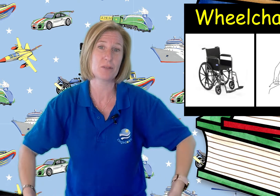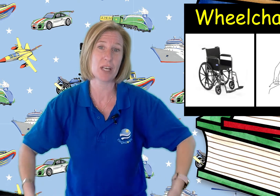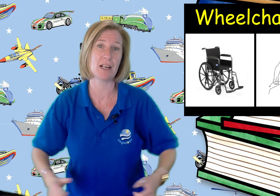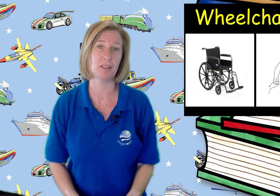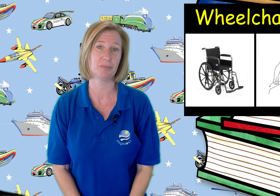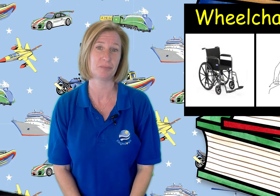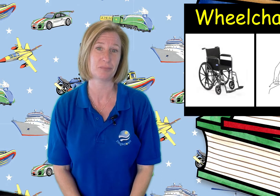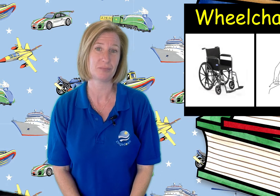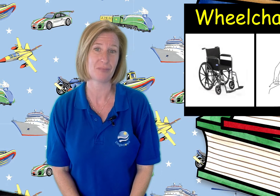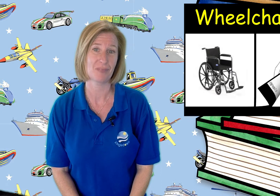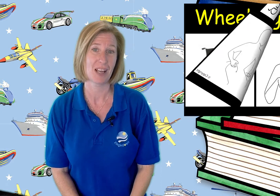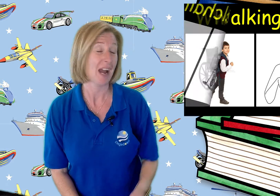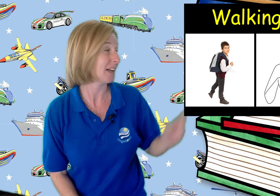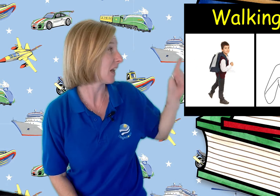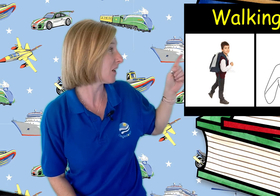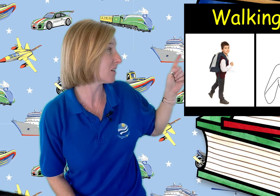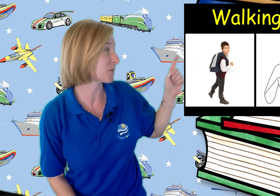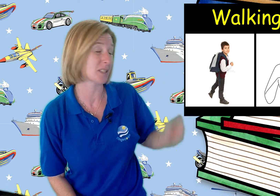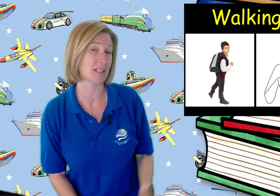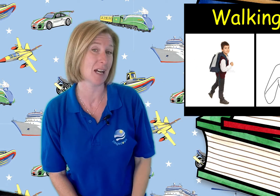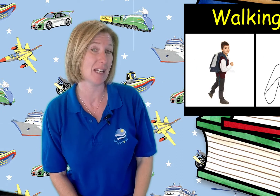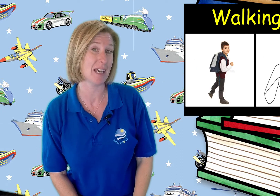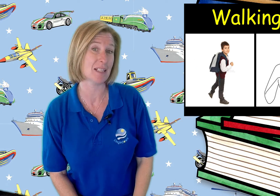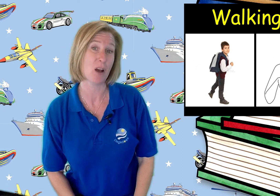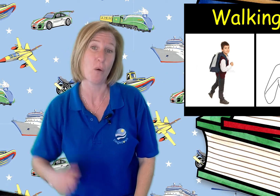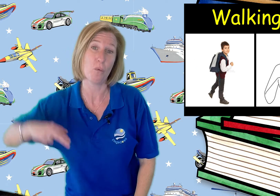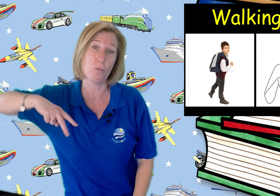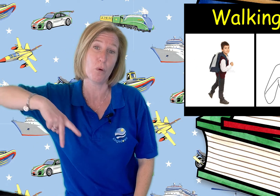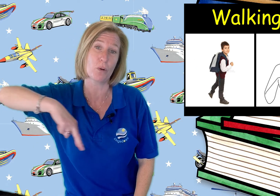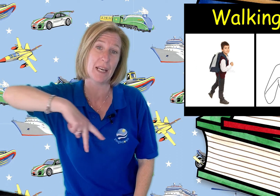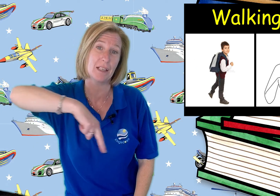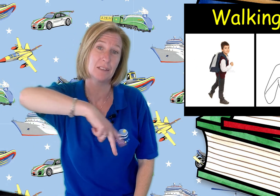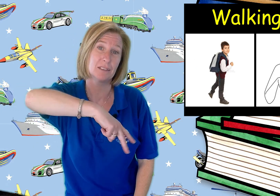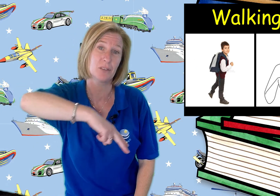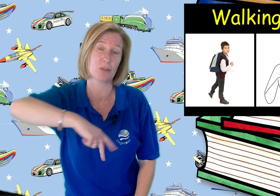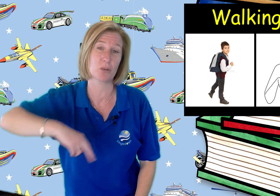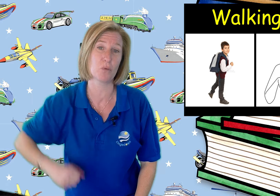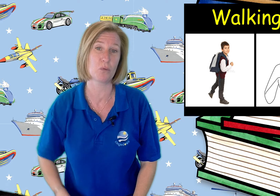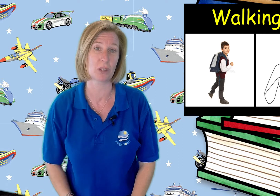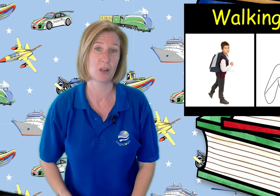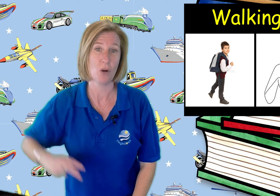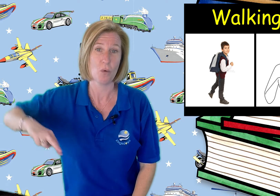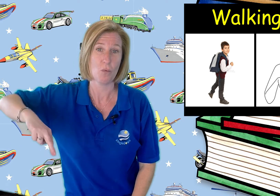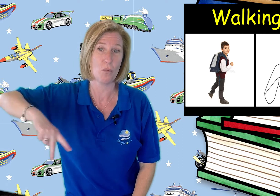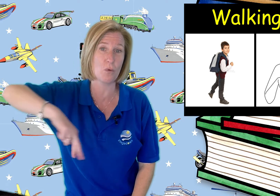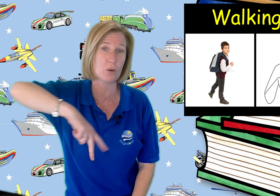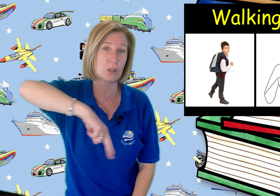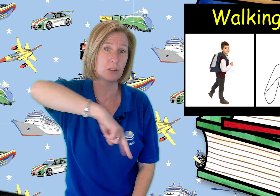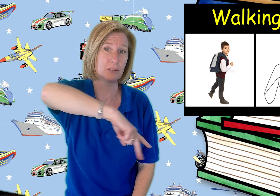Wheelchair. And our last one today is walking, or to walk. Walk.